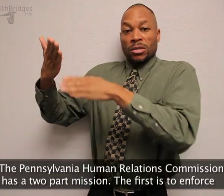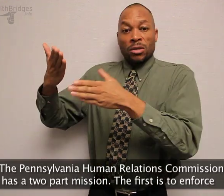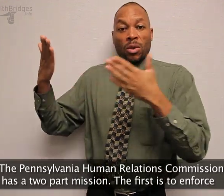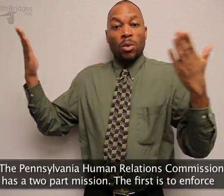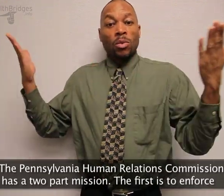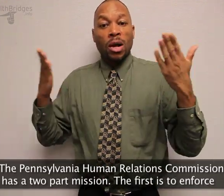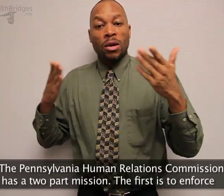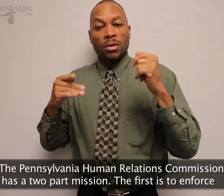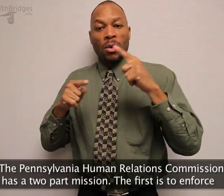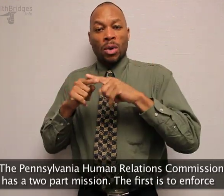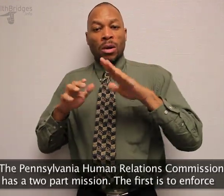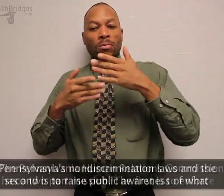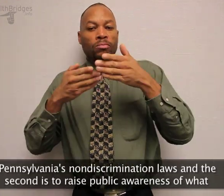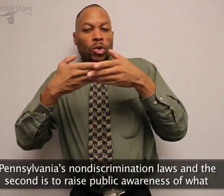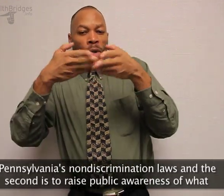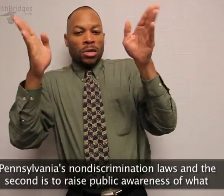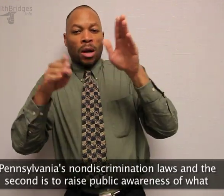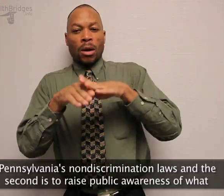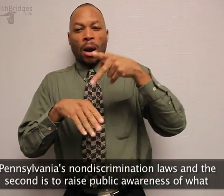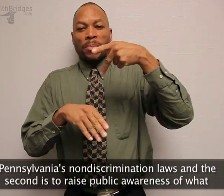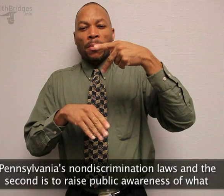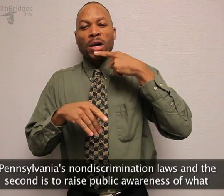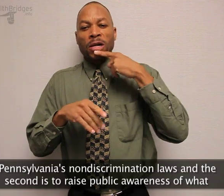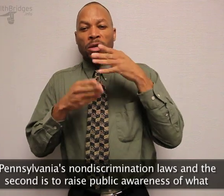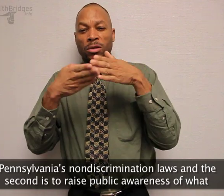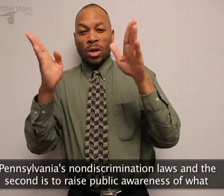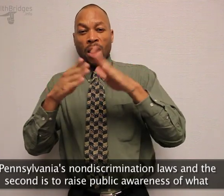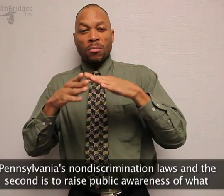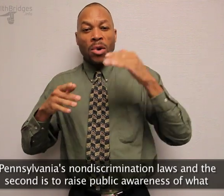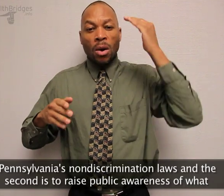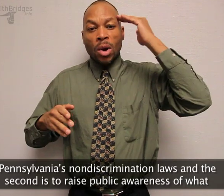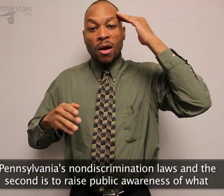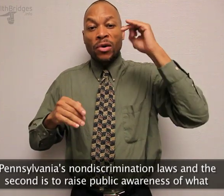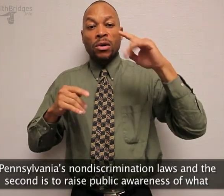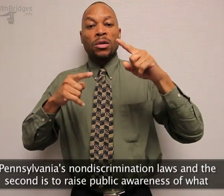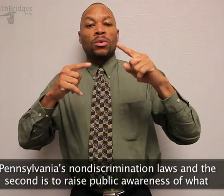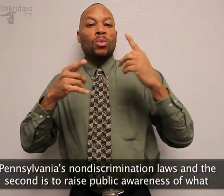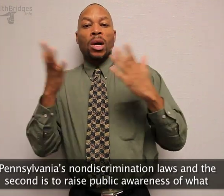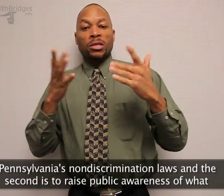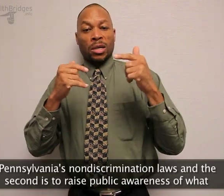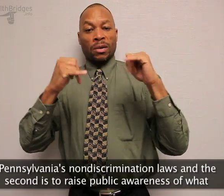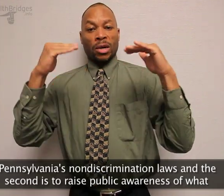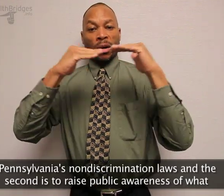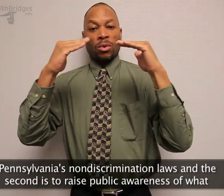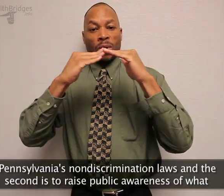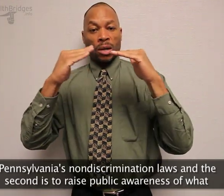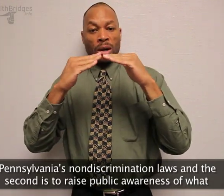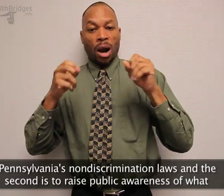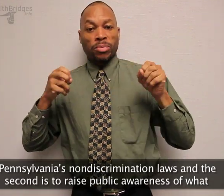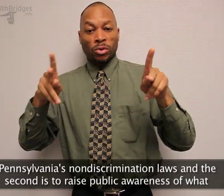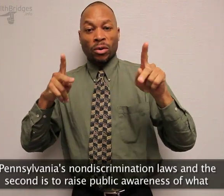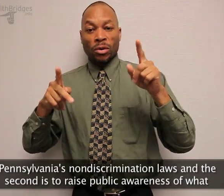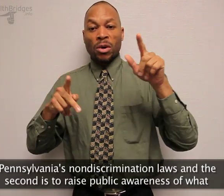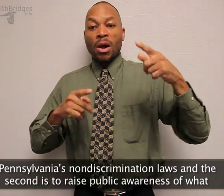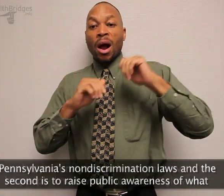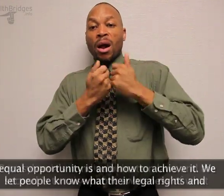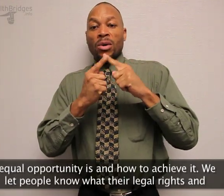The first is to enforce Pennsylvania's non-discrimination laws and the second is to raise public awareness of what equal